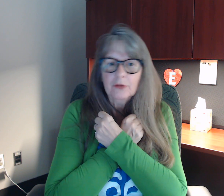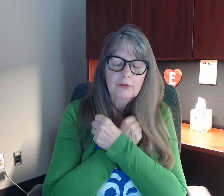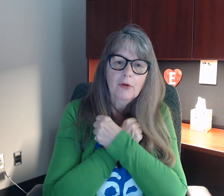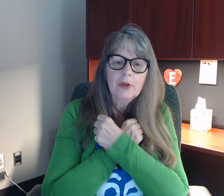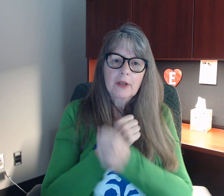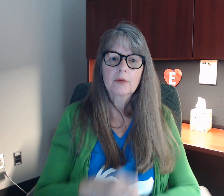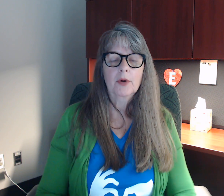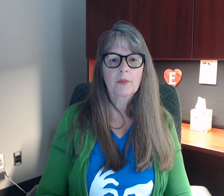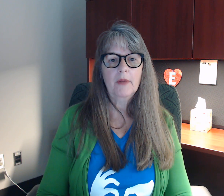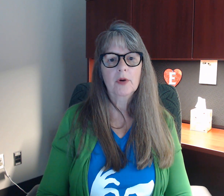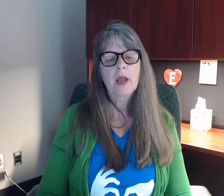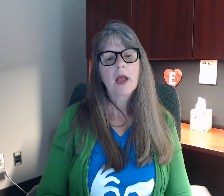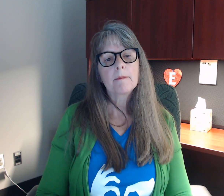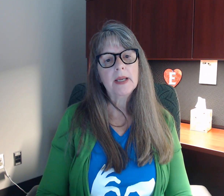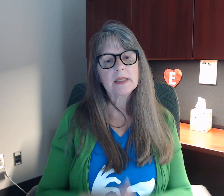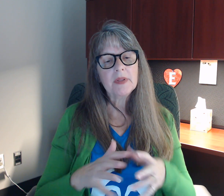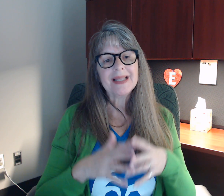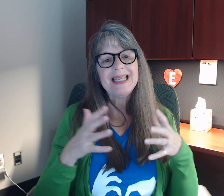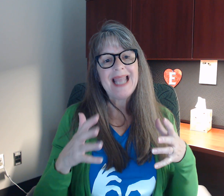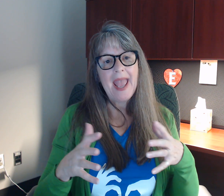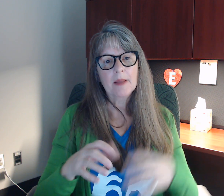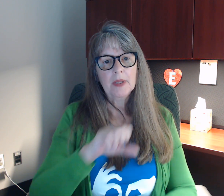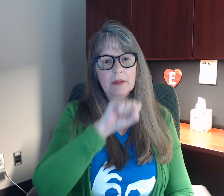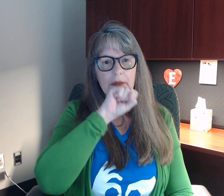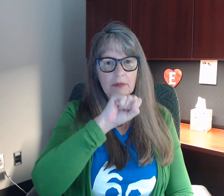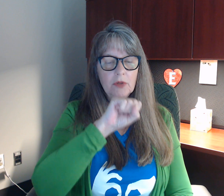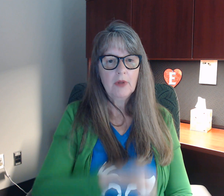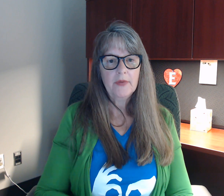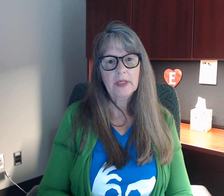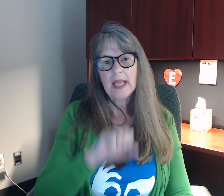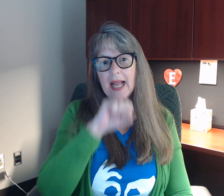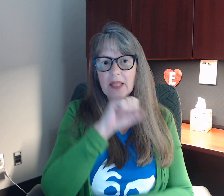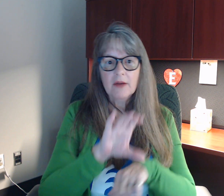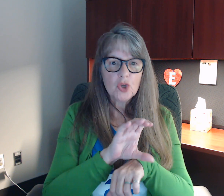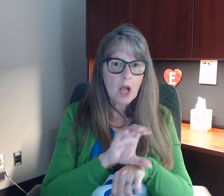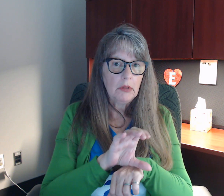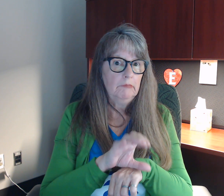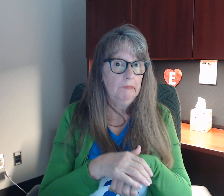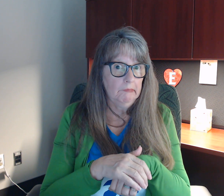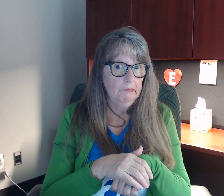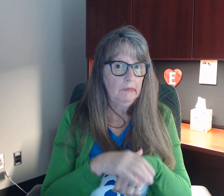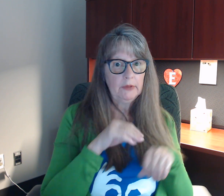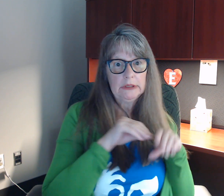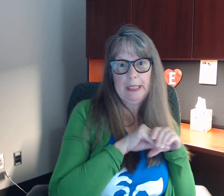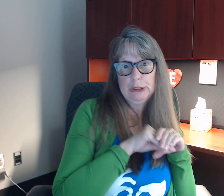you can love your bird or whatever, but something that's inanimate, you love it. Like I love chocolate. Just stash it